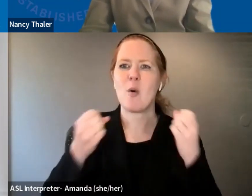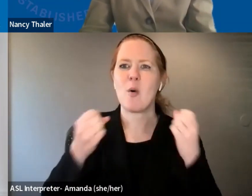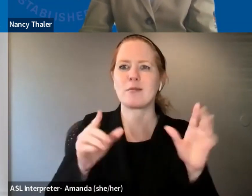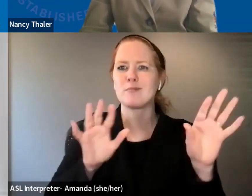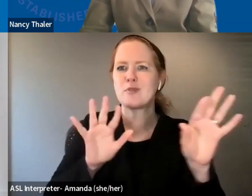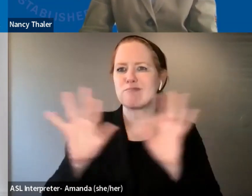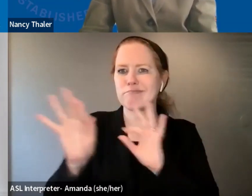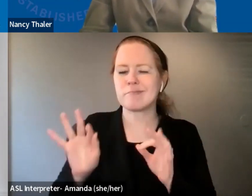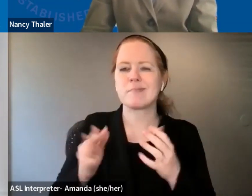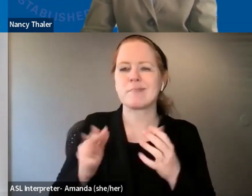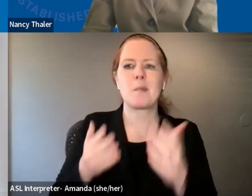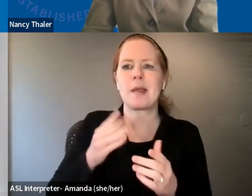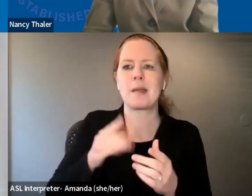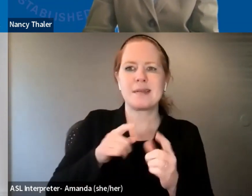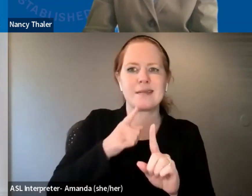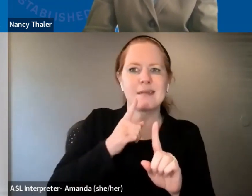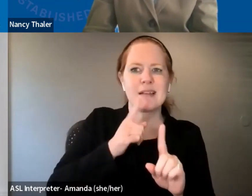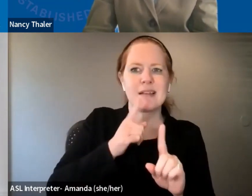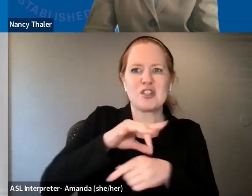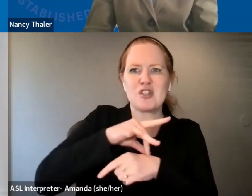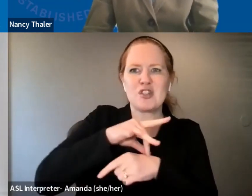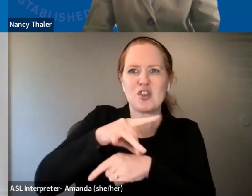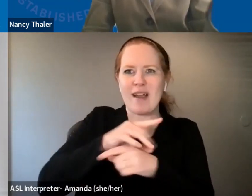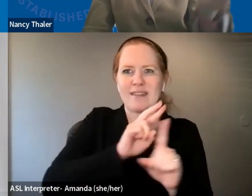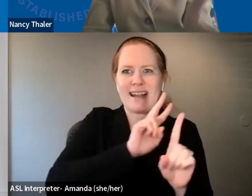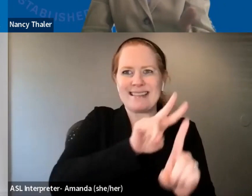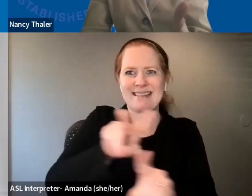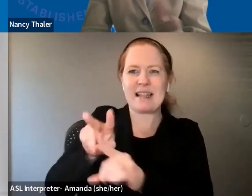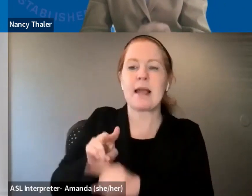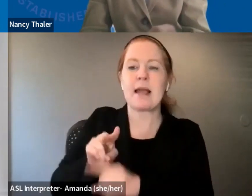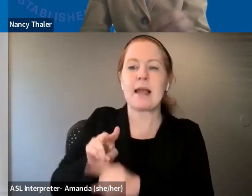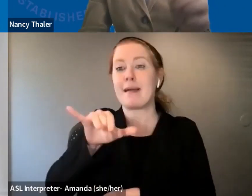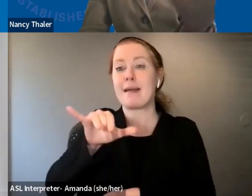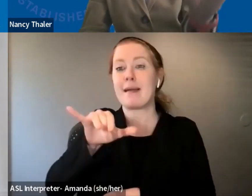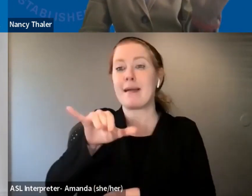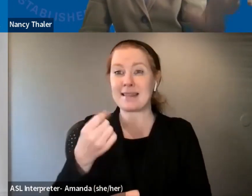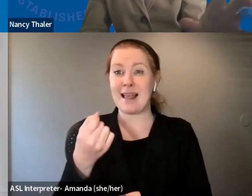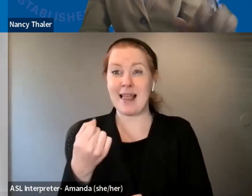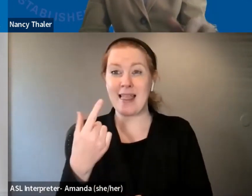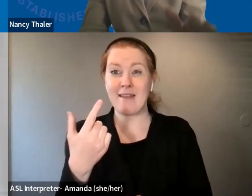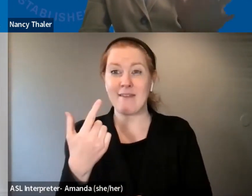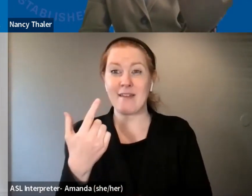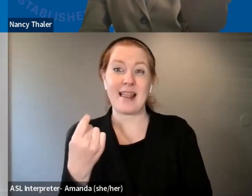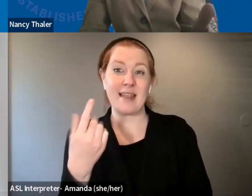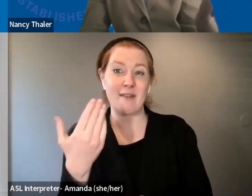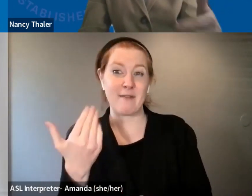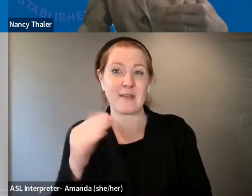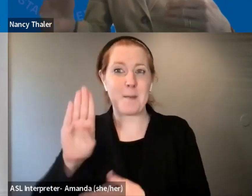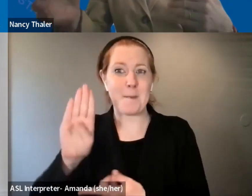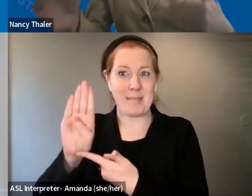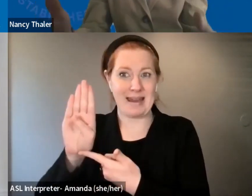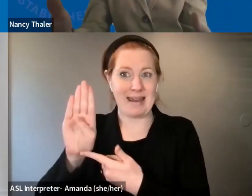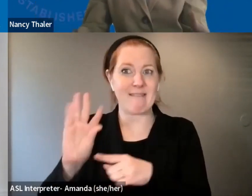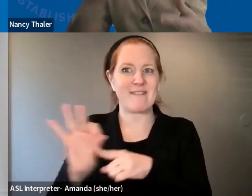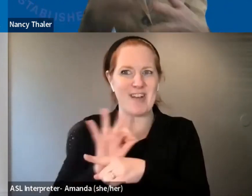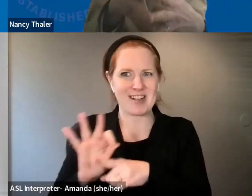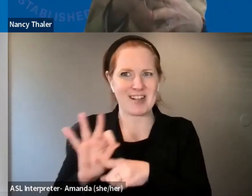be designated geographically. But yes, 1115B, the B function, is how